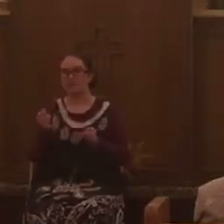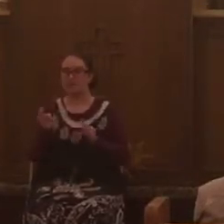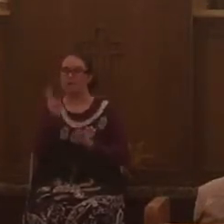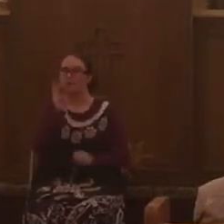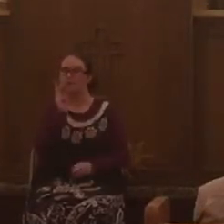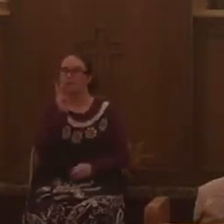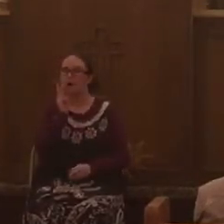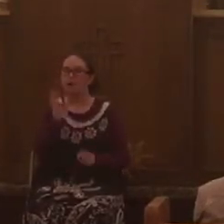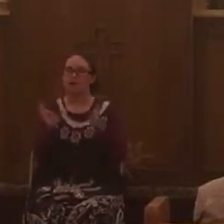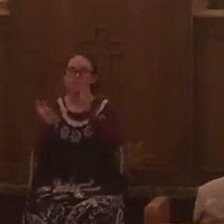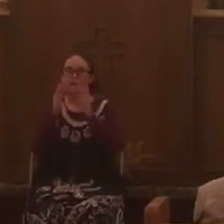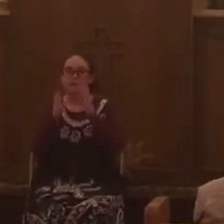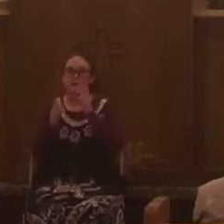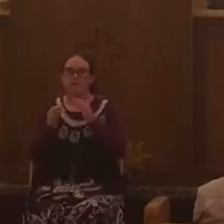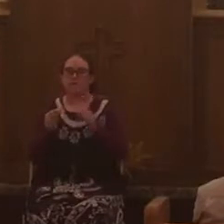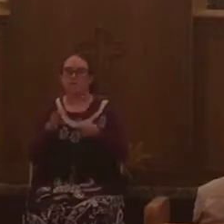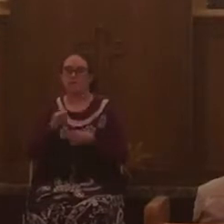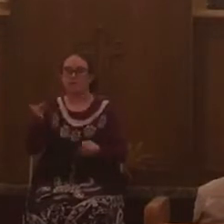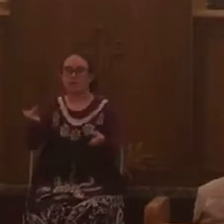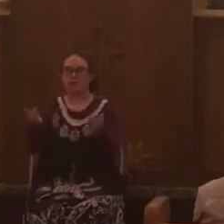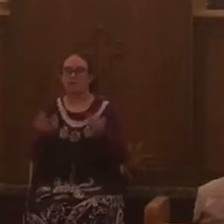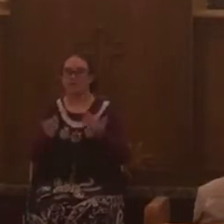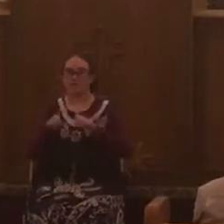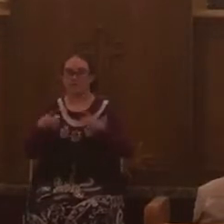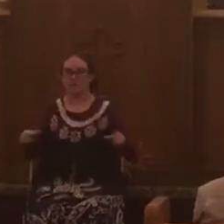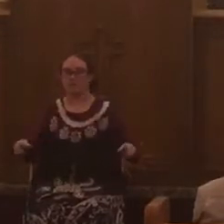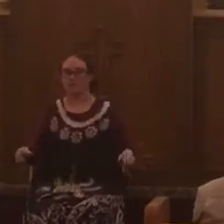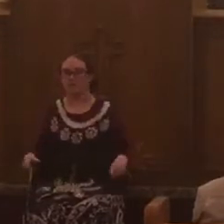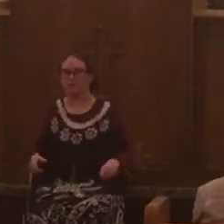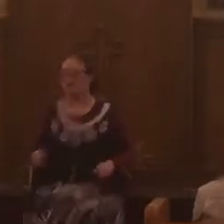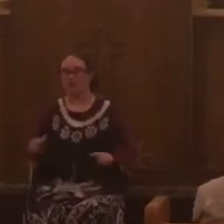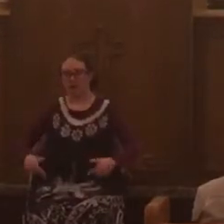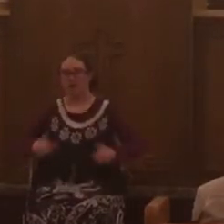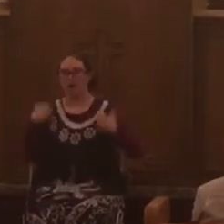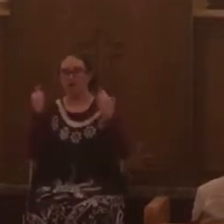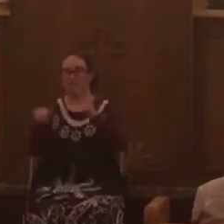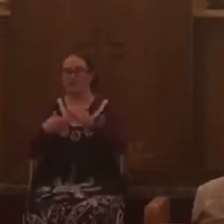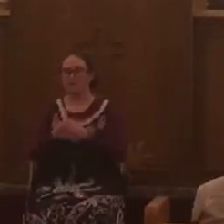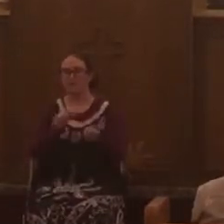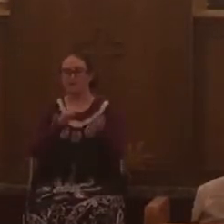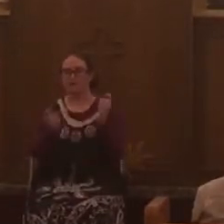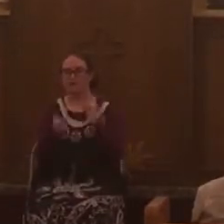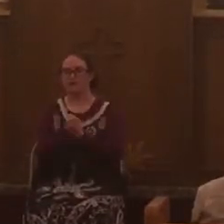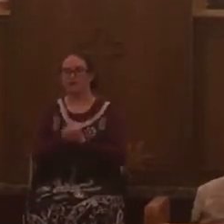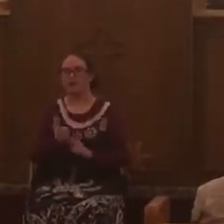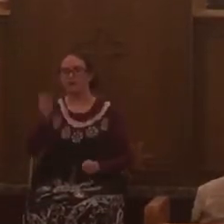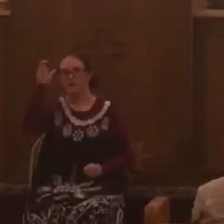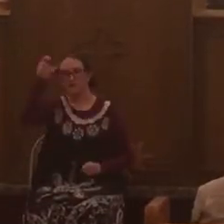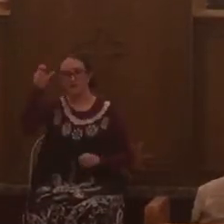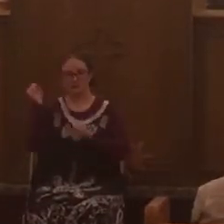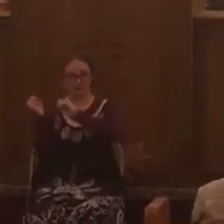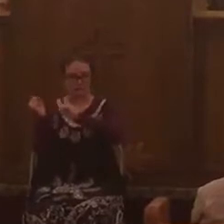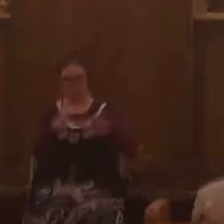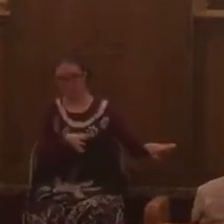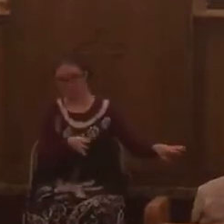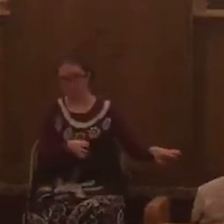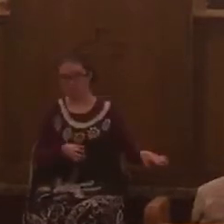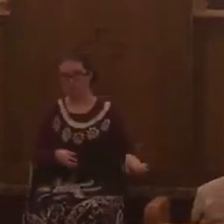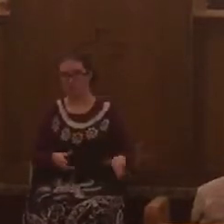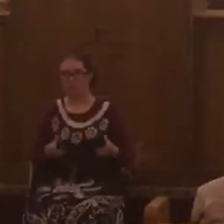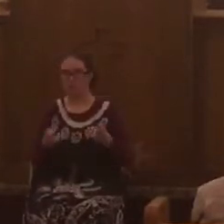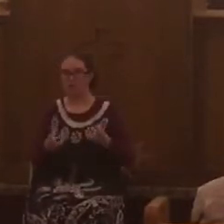get the Holy Ghost in that part of town. We teach Bible studies every night of the week. And we baptize people at 2 or 3 o'clock in the morning. I don't care. I'll baptize them any time of